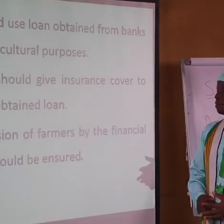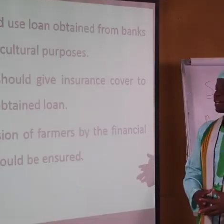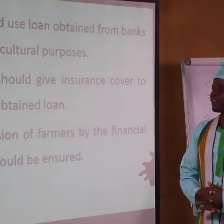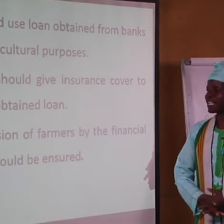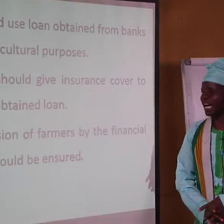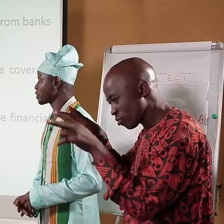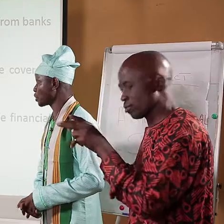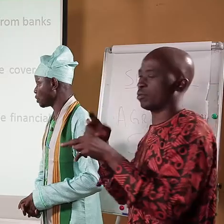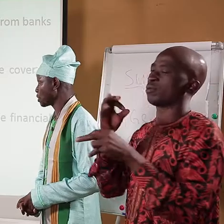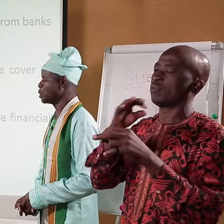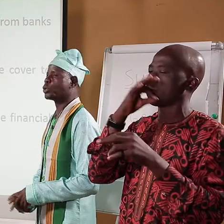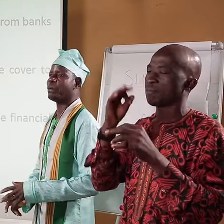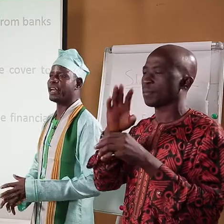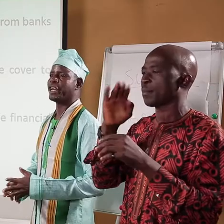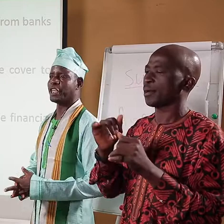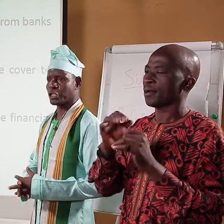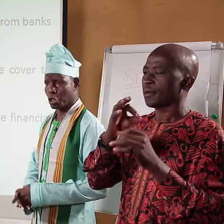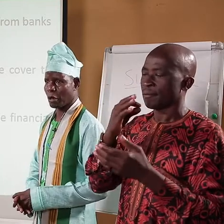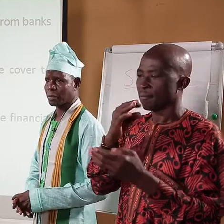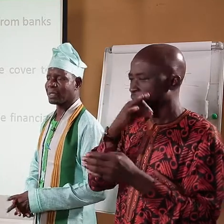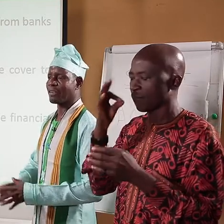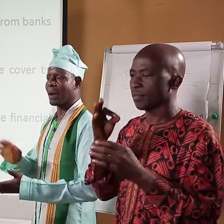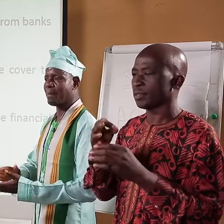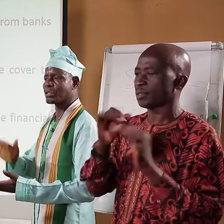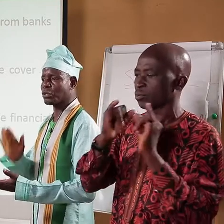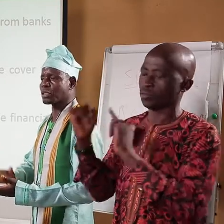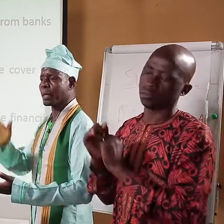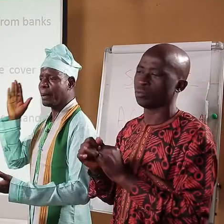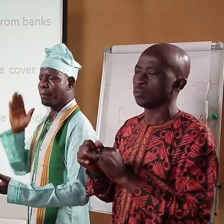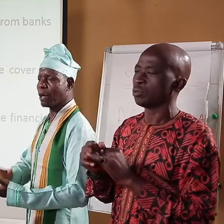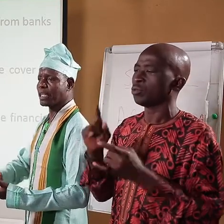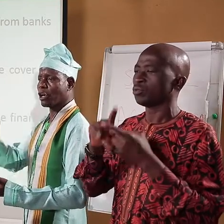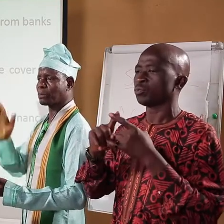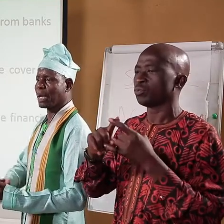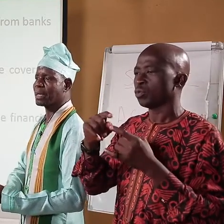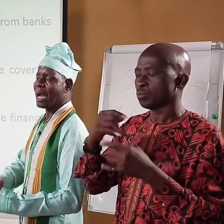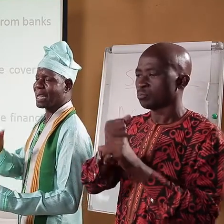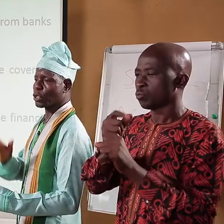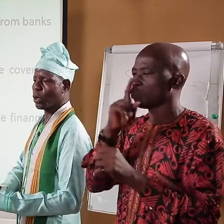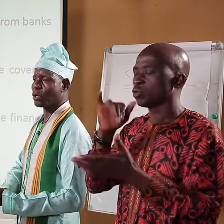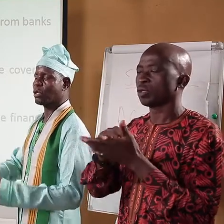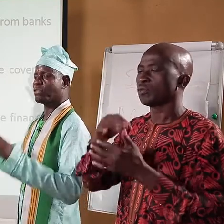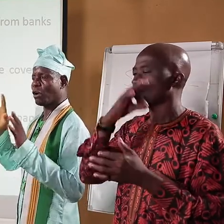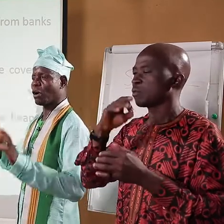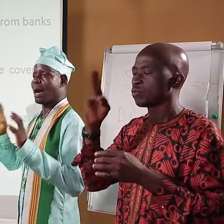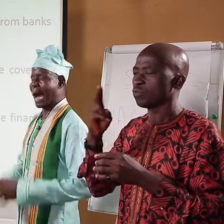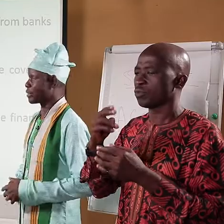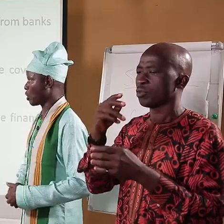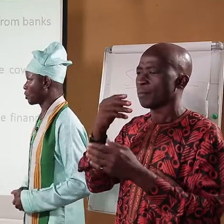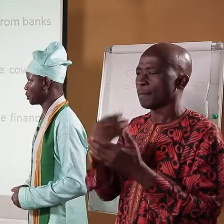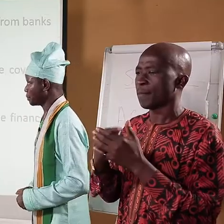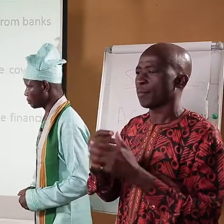farmers by the financial institutions should be ensured that farmers use the money they obtain as loan